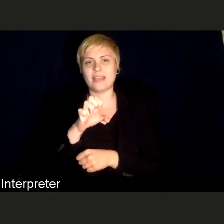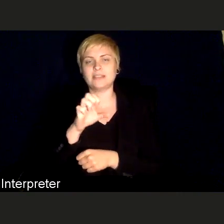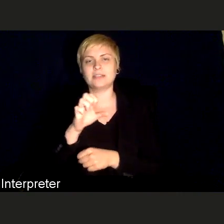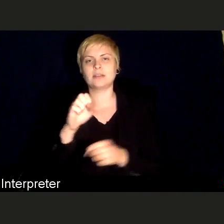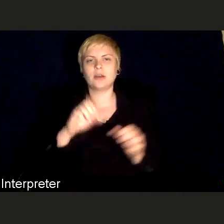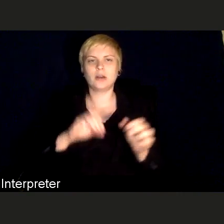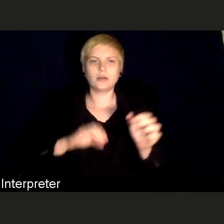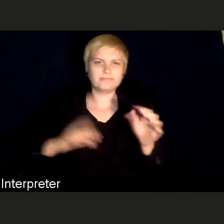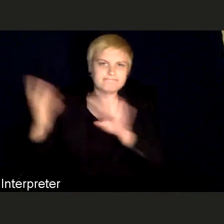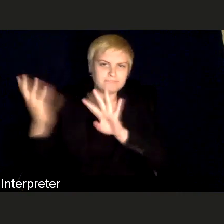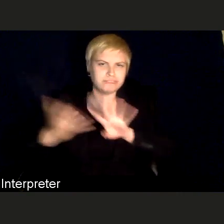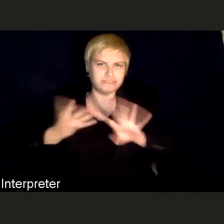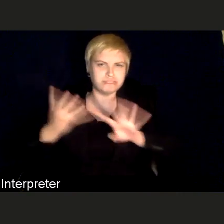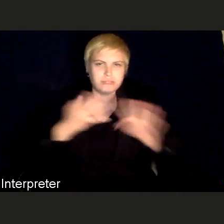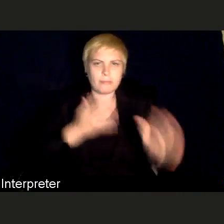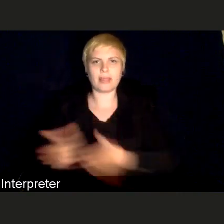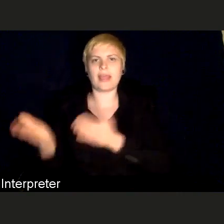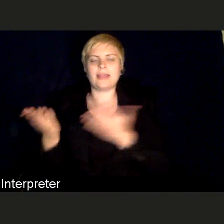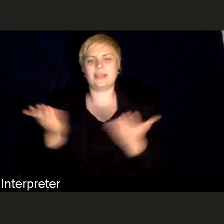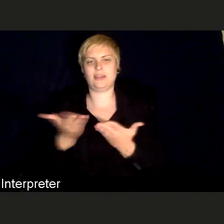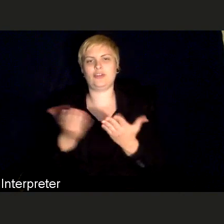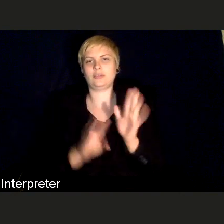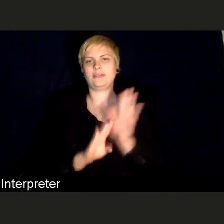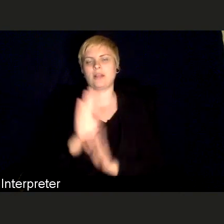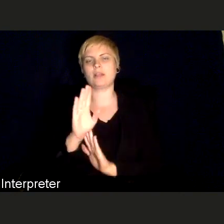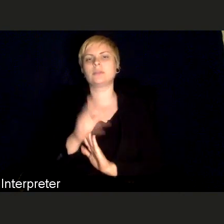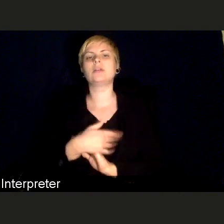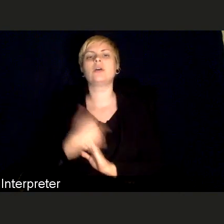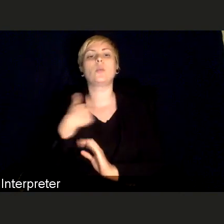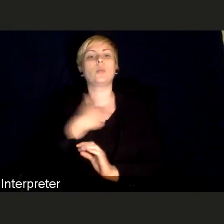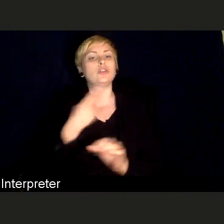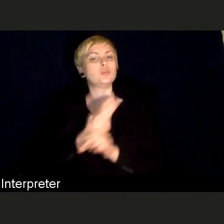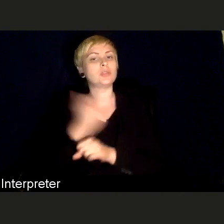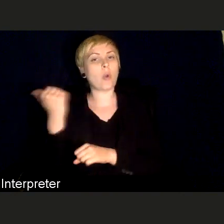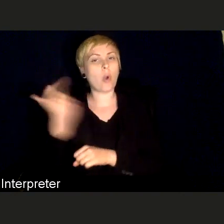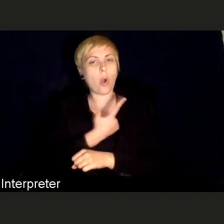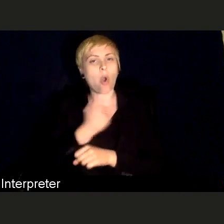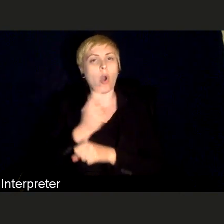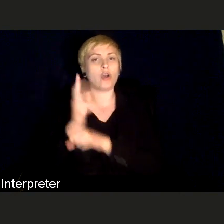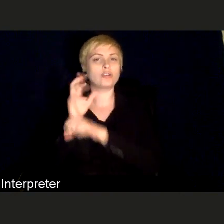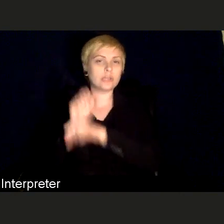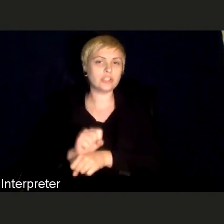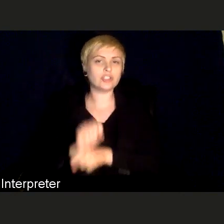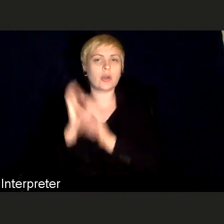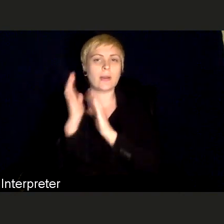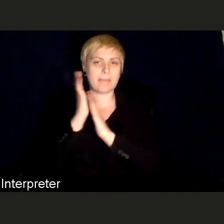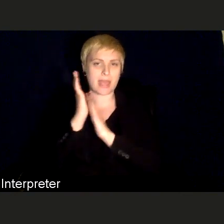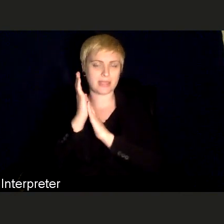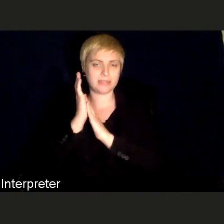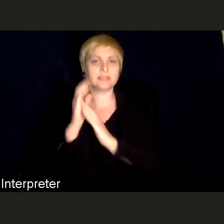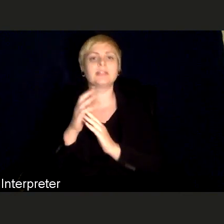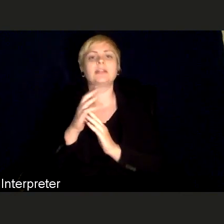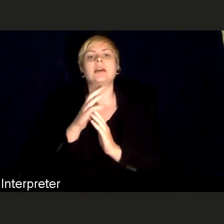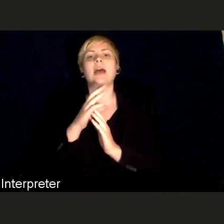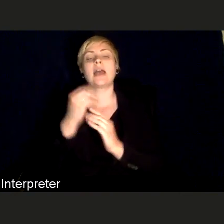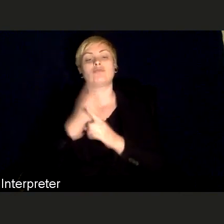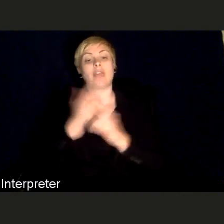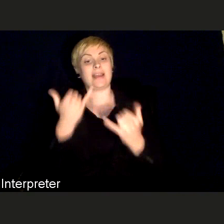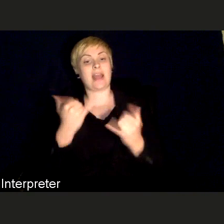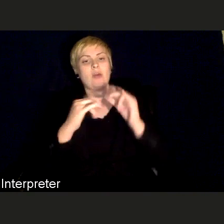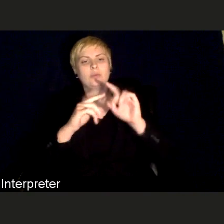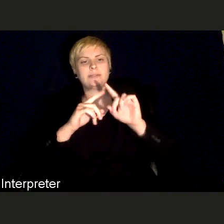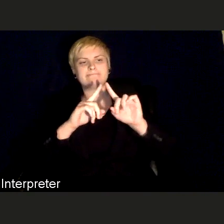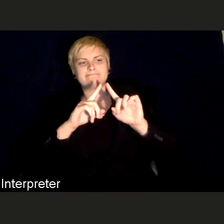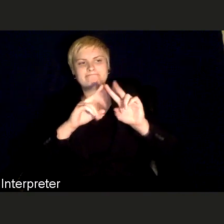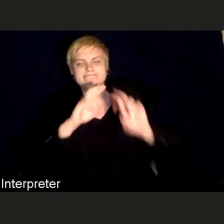Beebe Healthcare. We are utilizing all of our traditional beds, and we are actually assessing and determining